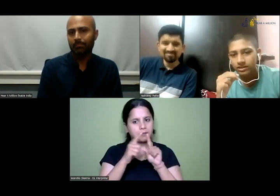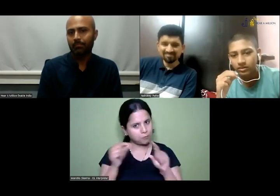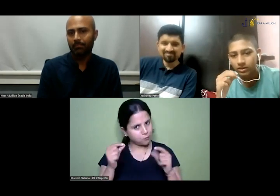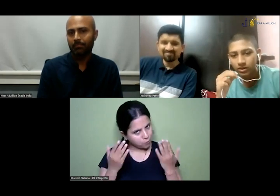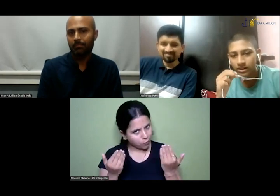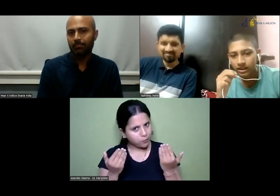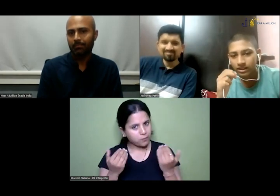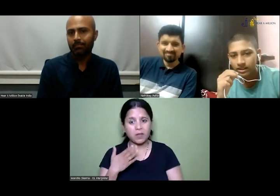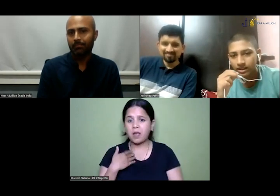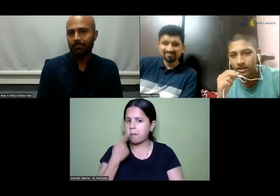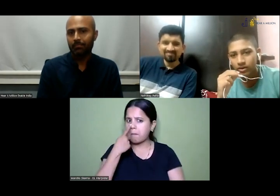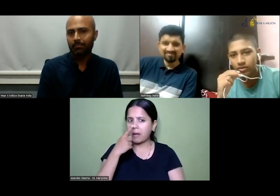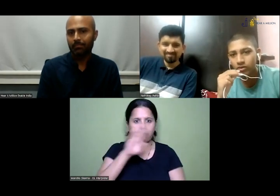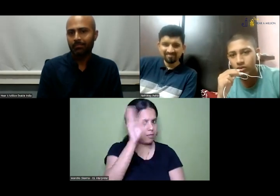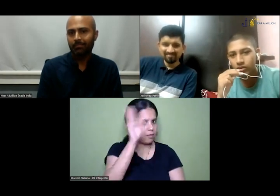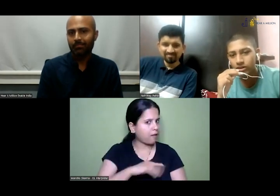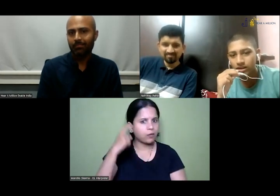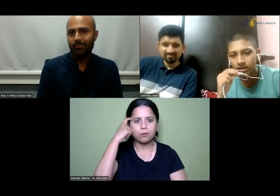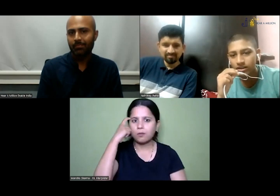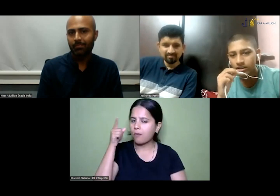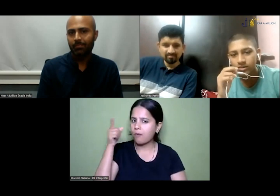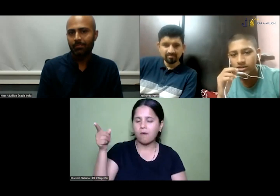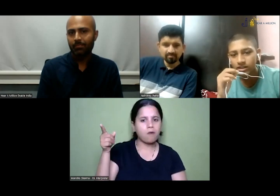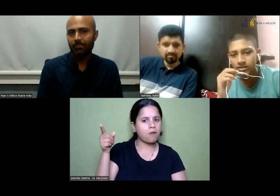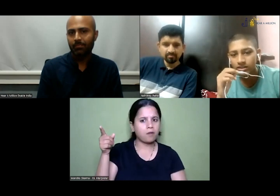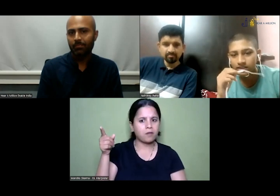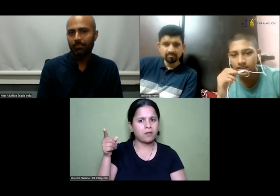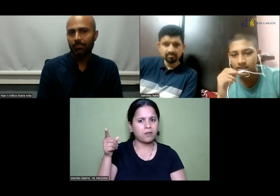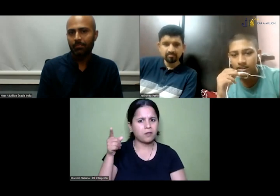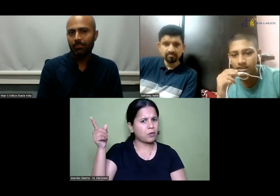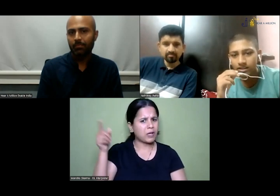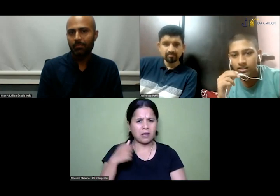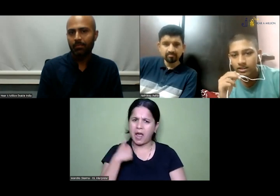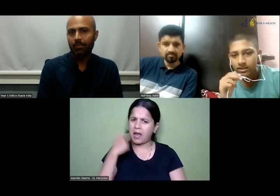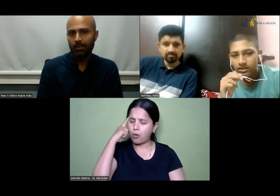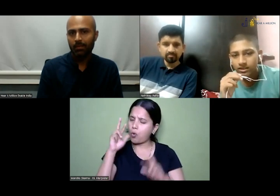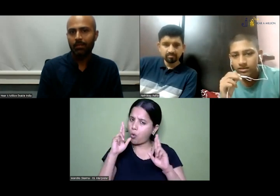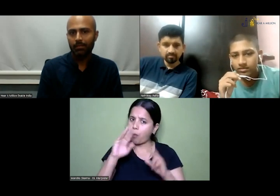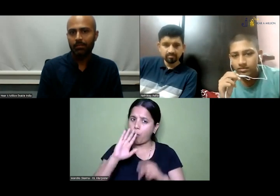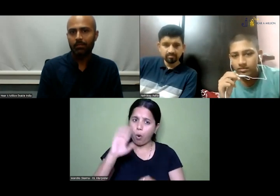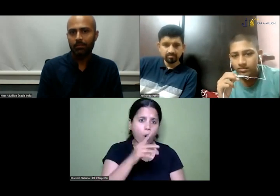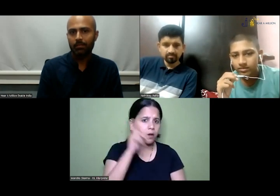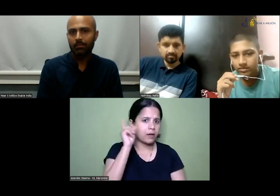My mother never thought like that, and I hope no deaf person ever thinks like that.